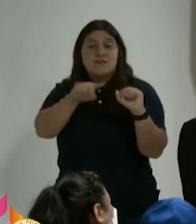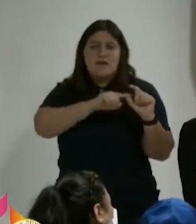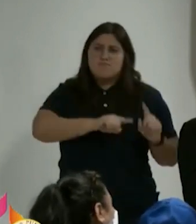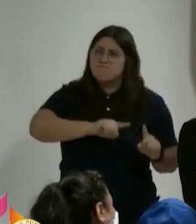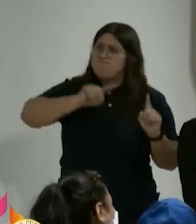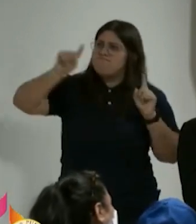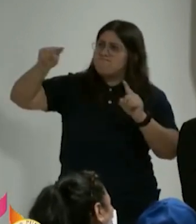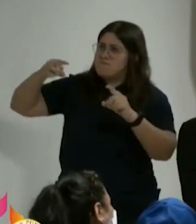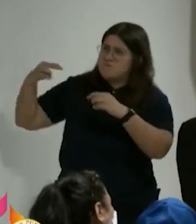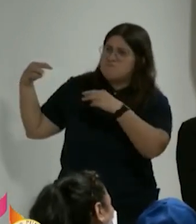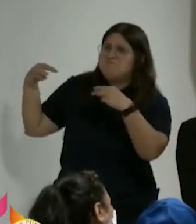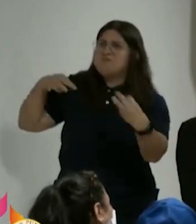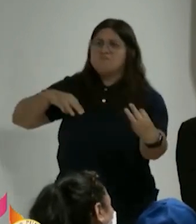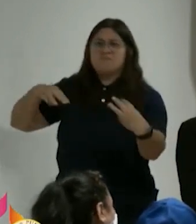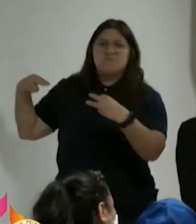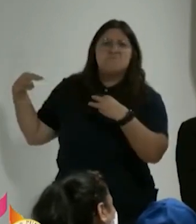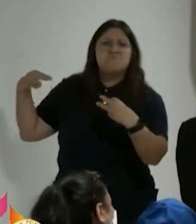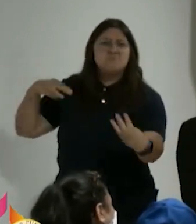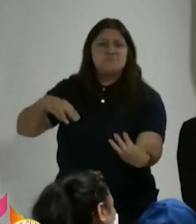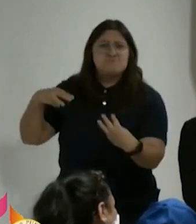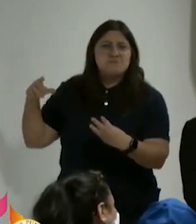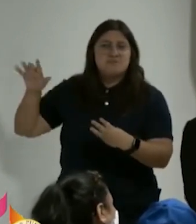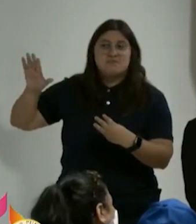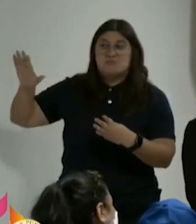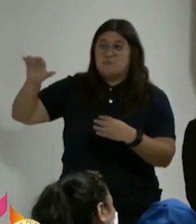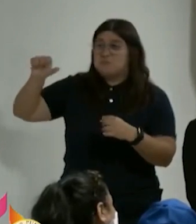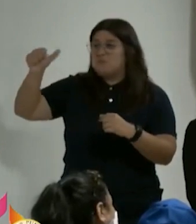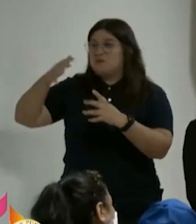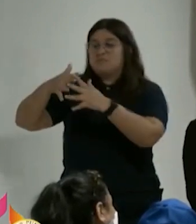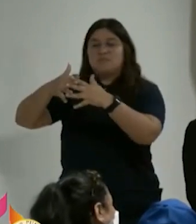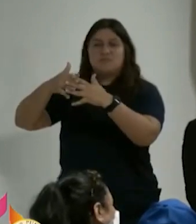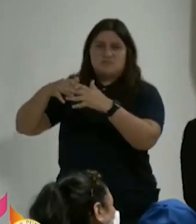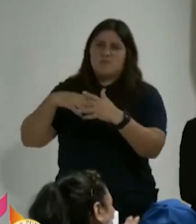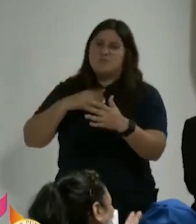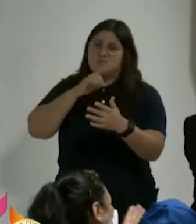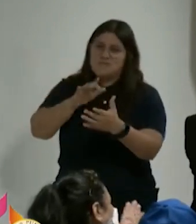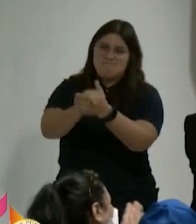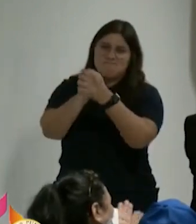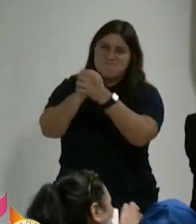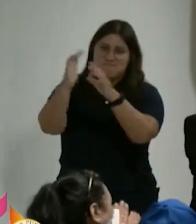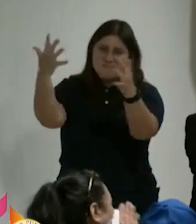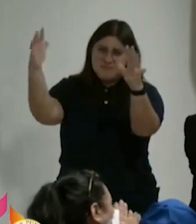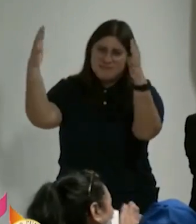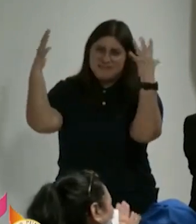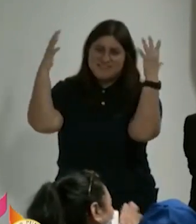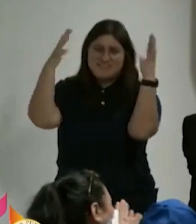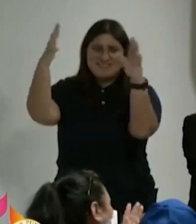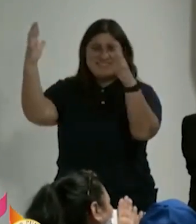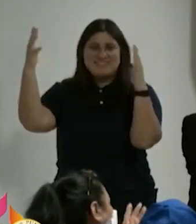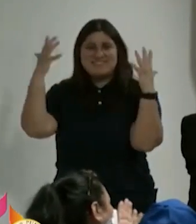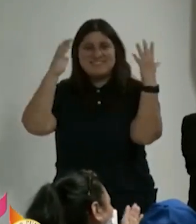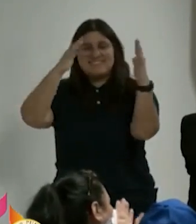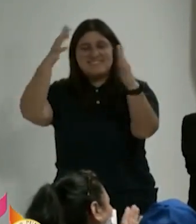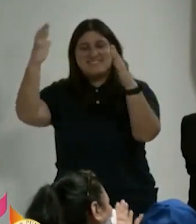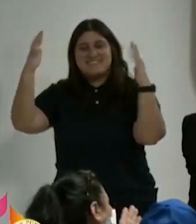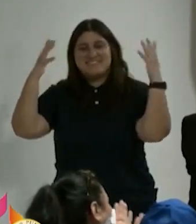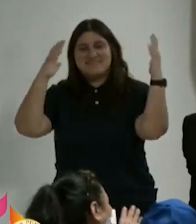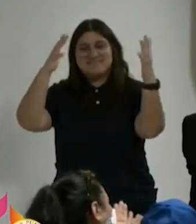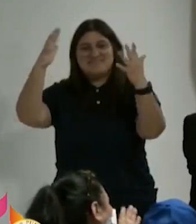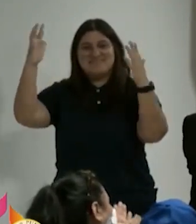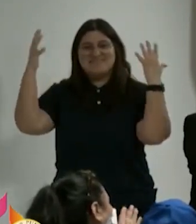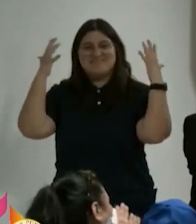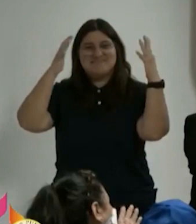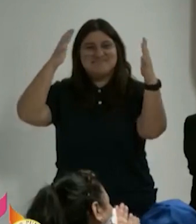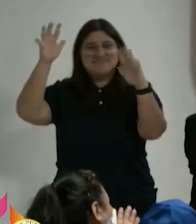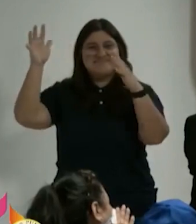lands and are willing to shed blood for their fellow Americans. So I want to applaud all of you as we enter this great